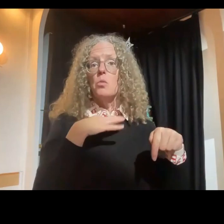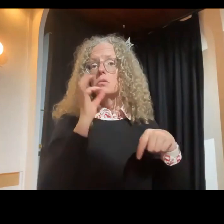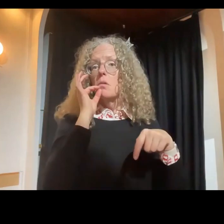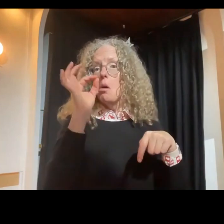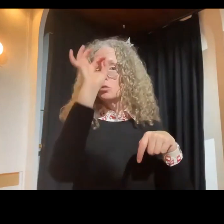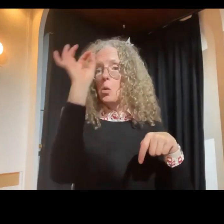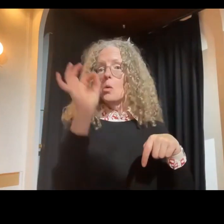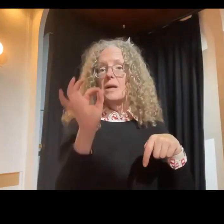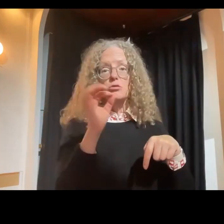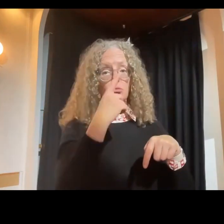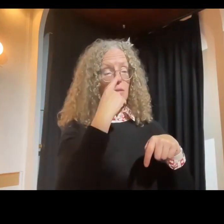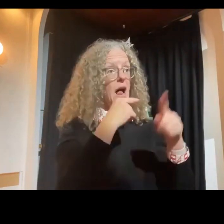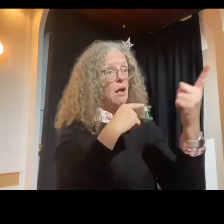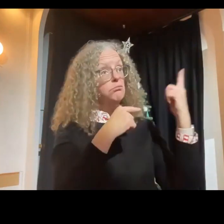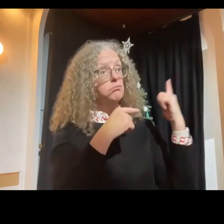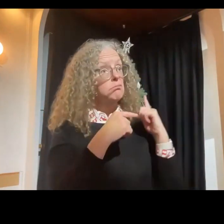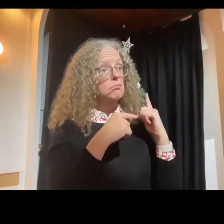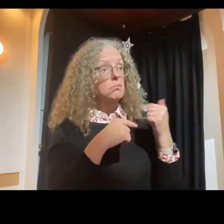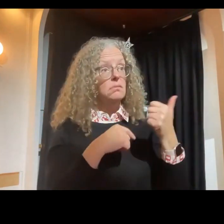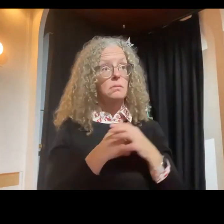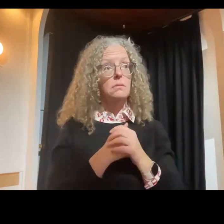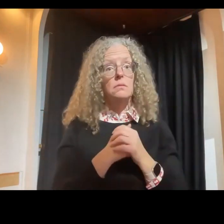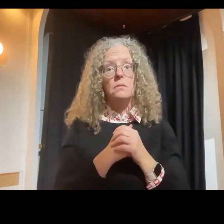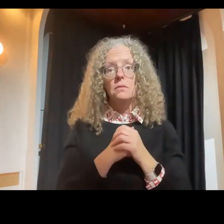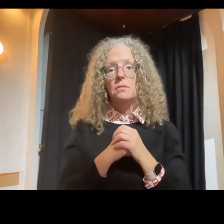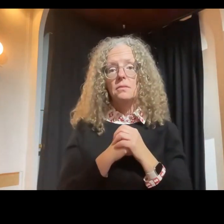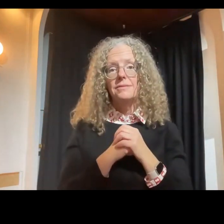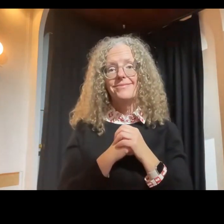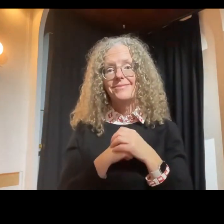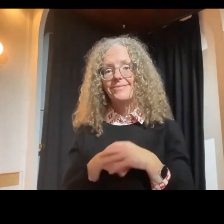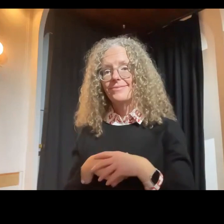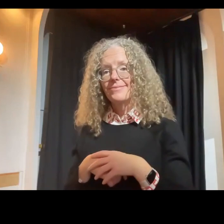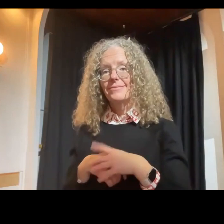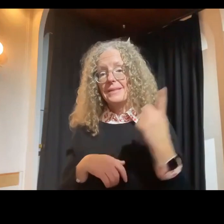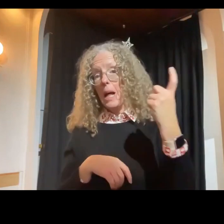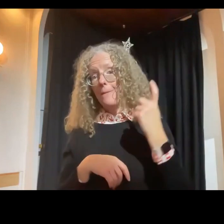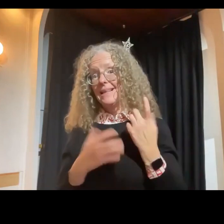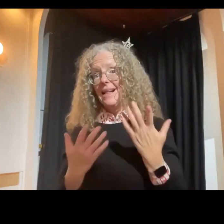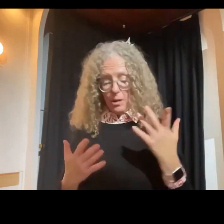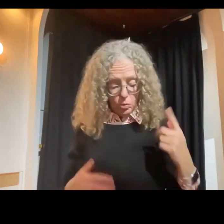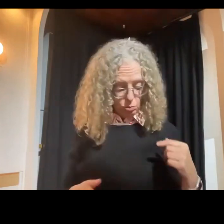Great. We have one more from in the room. Another question. Would you like to come to the front?